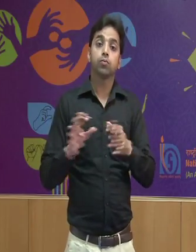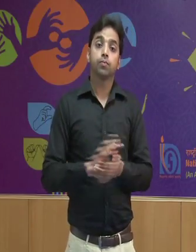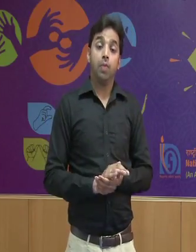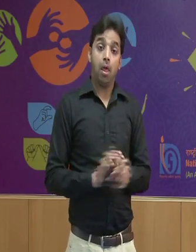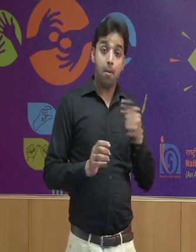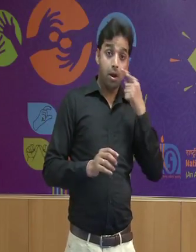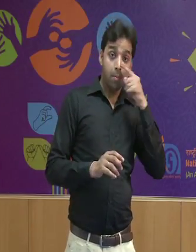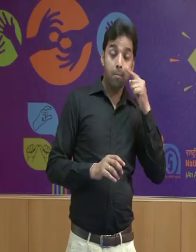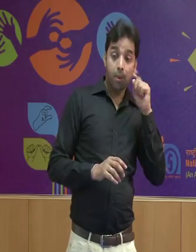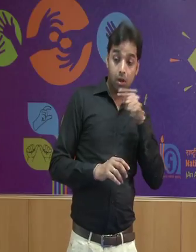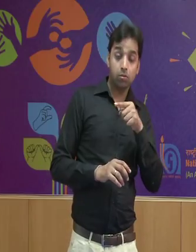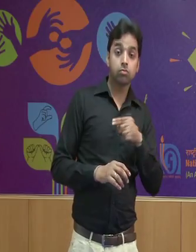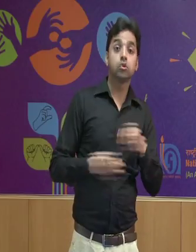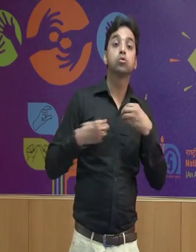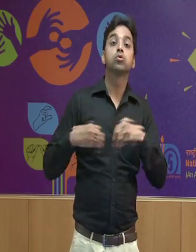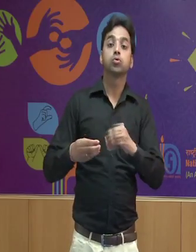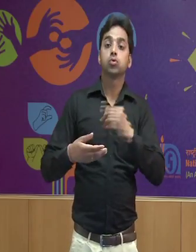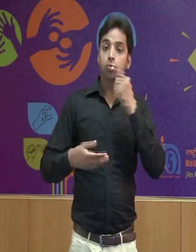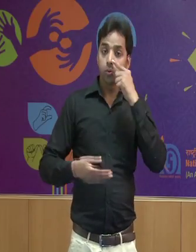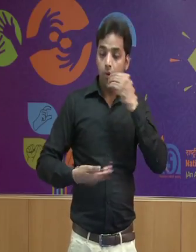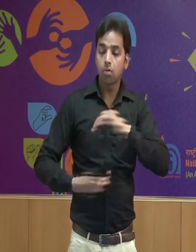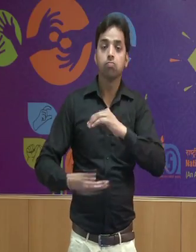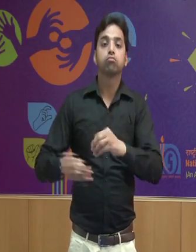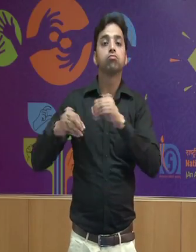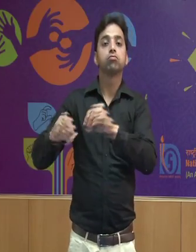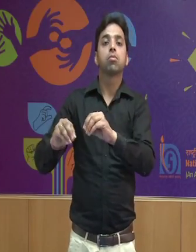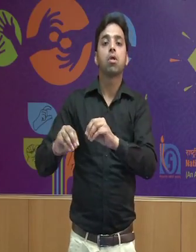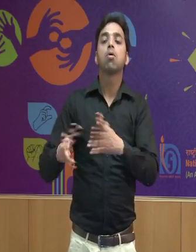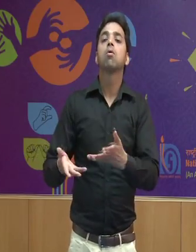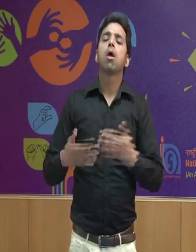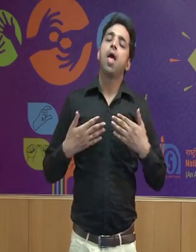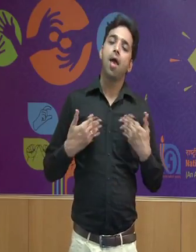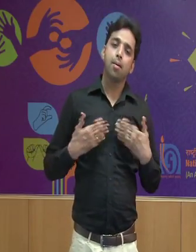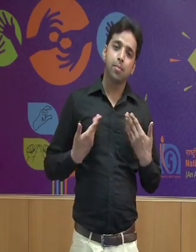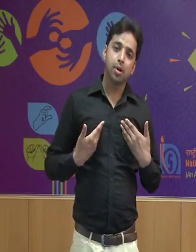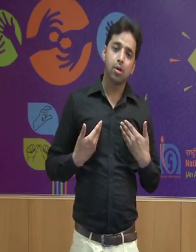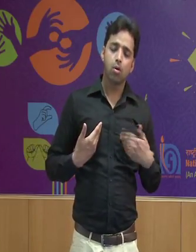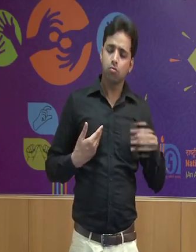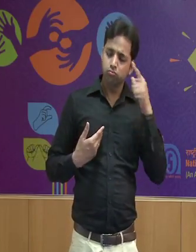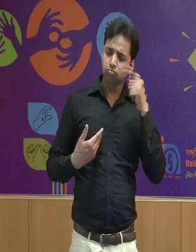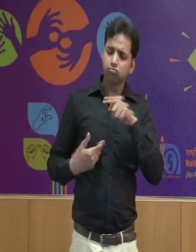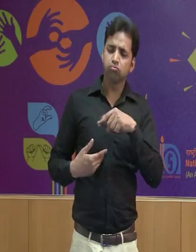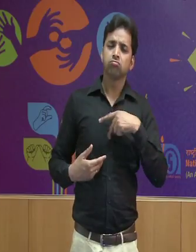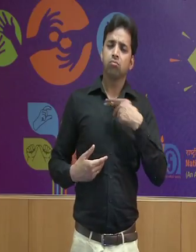Parents gave it to their daughters happily and according to their own capacity only.